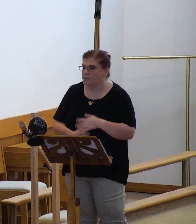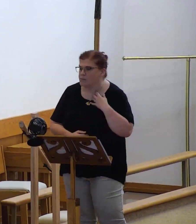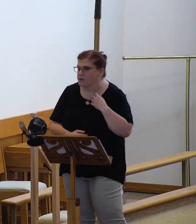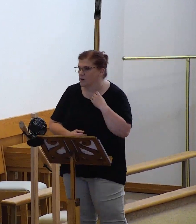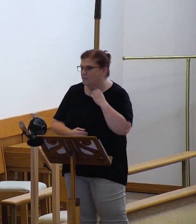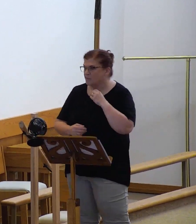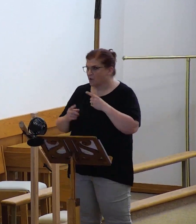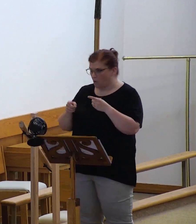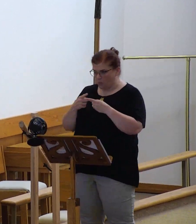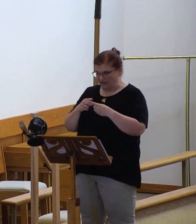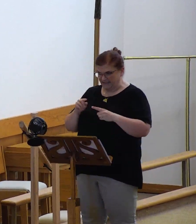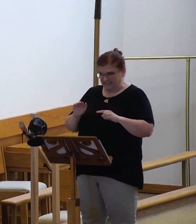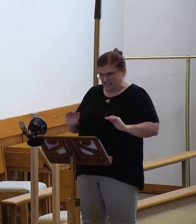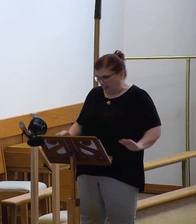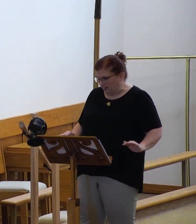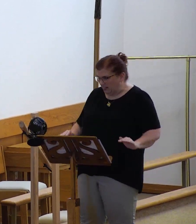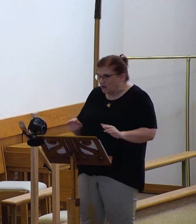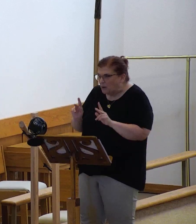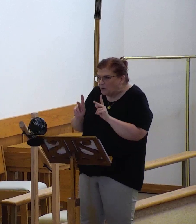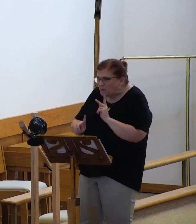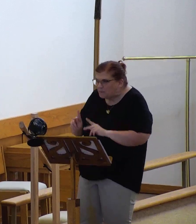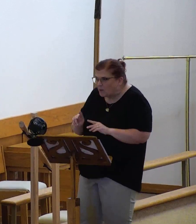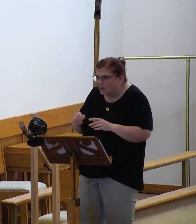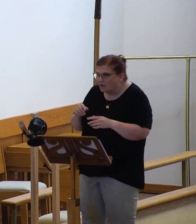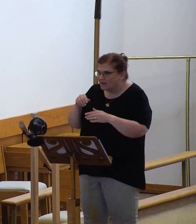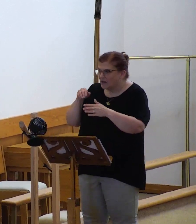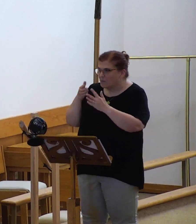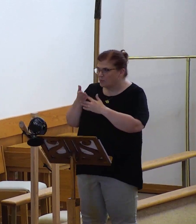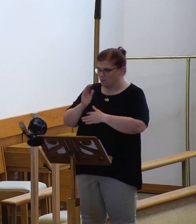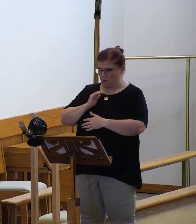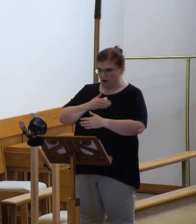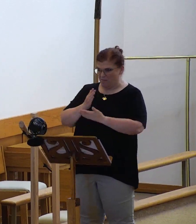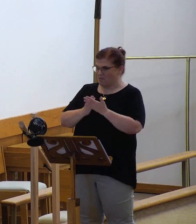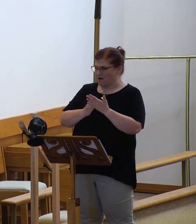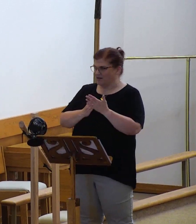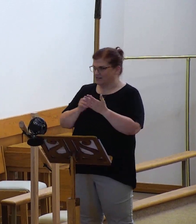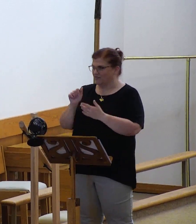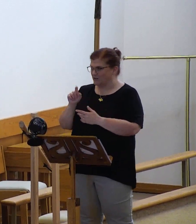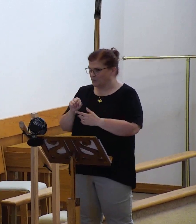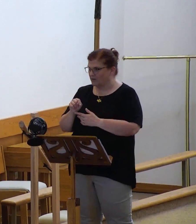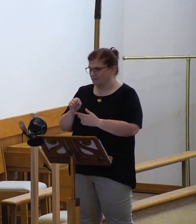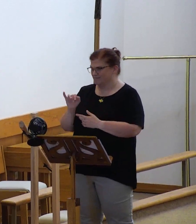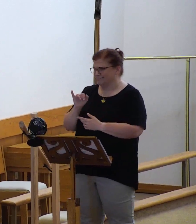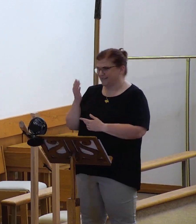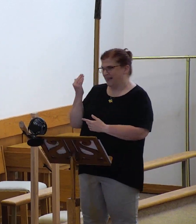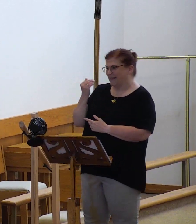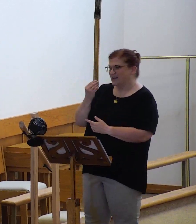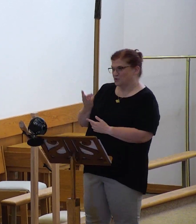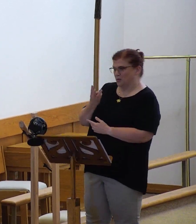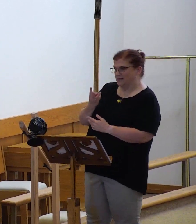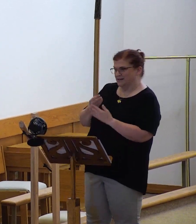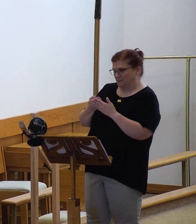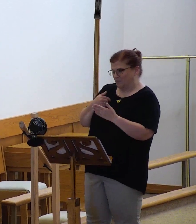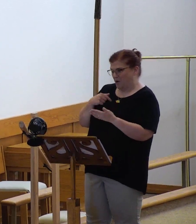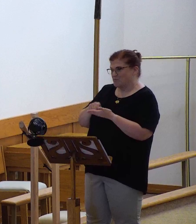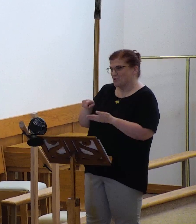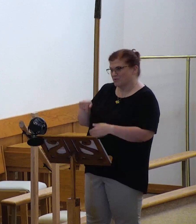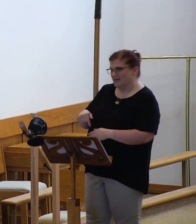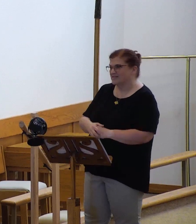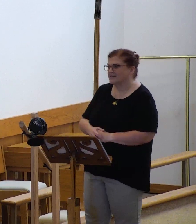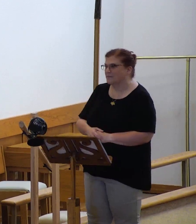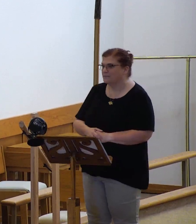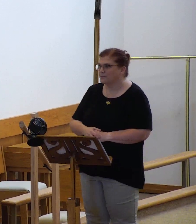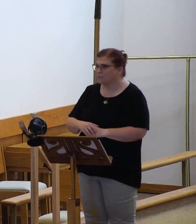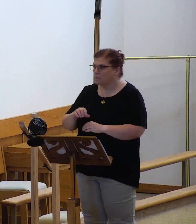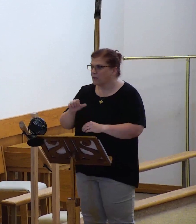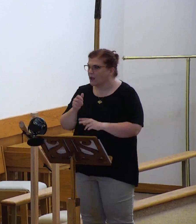Whenever these little people walk through our part of the unit, as they did on Wednesday before I was writing this,